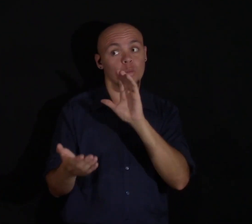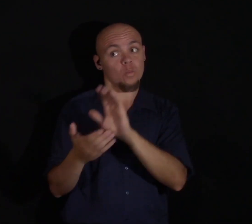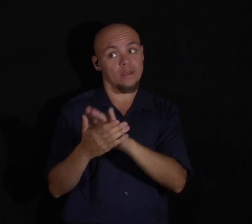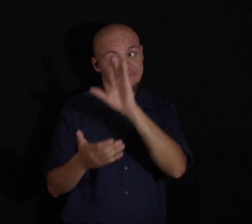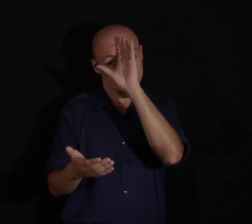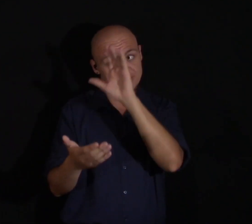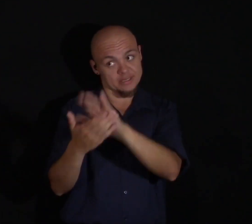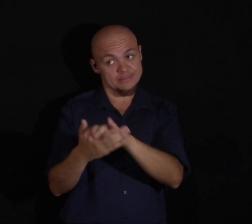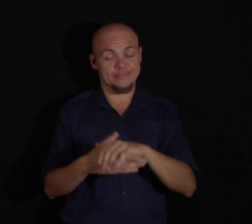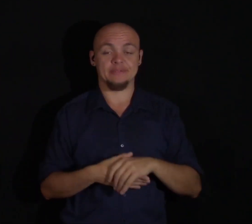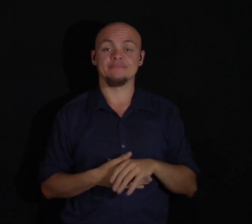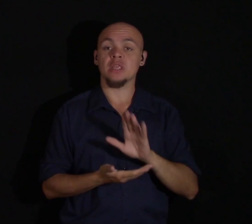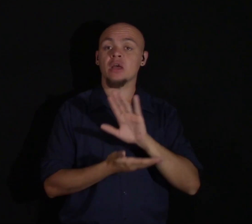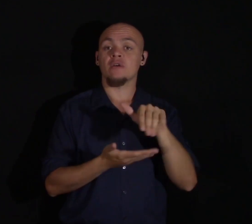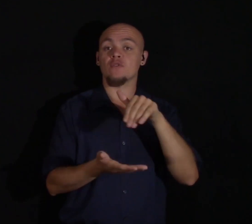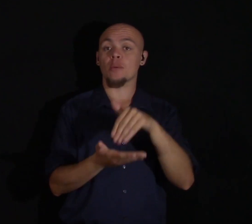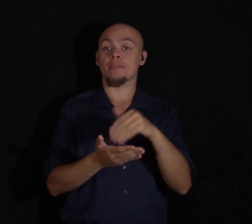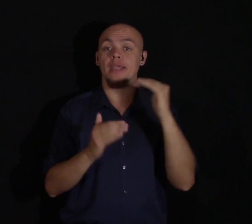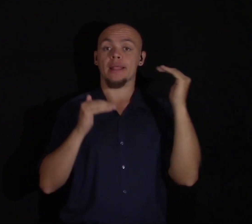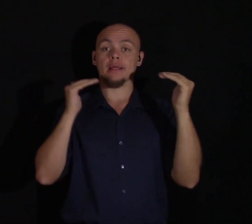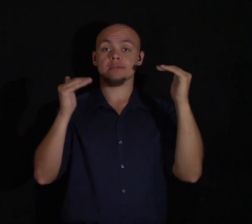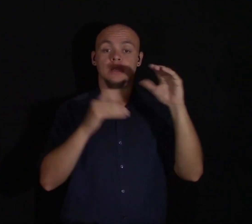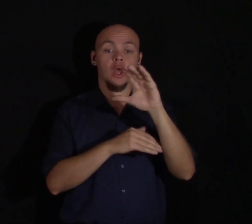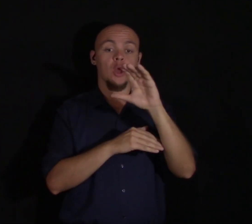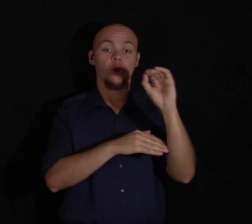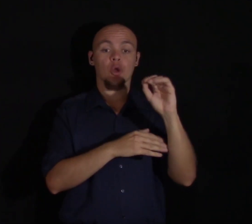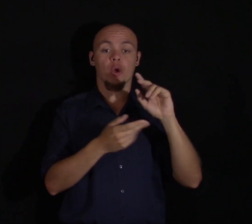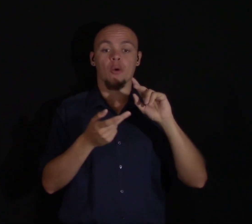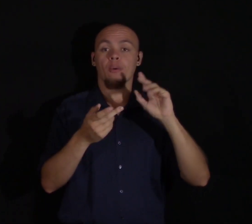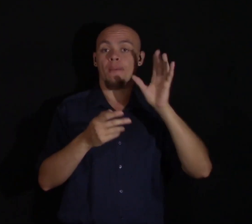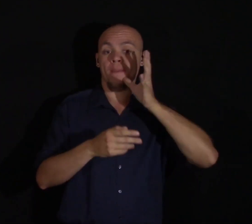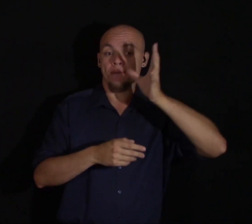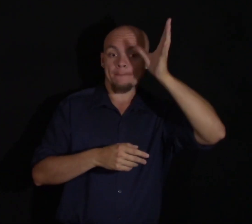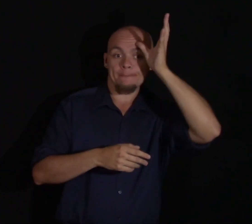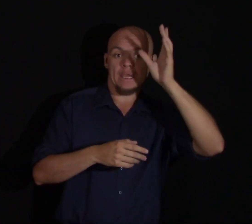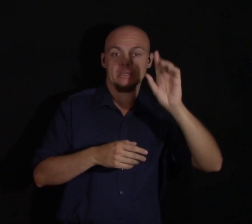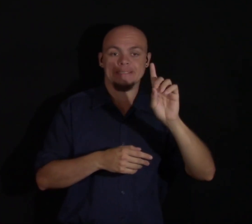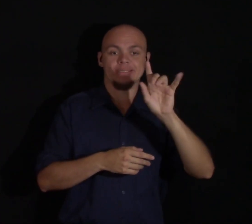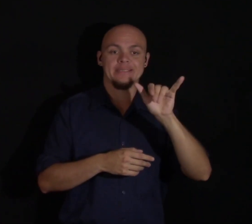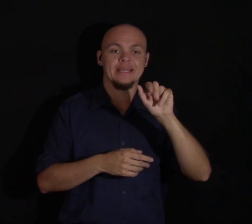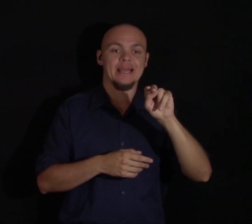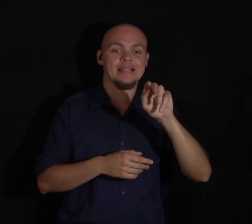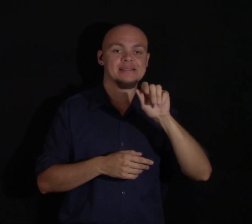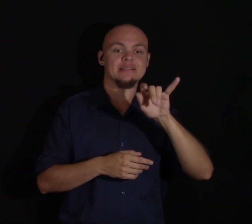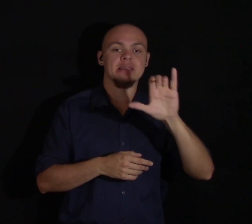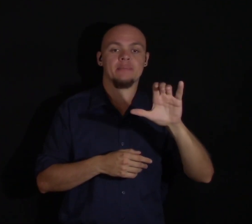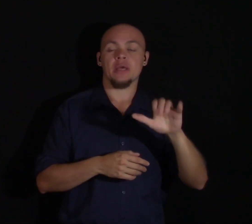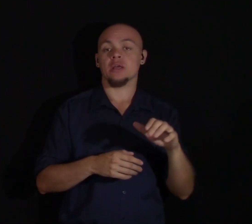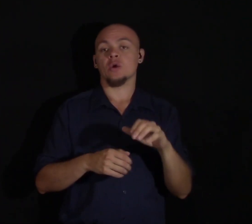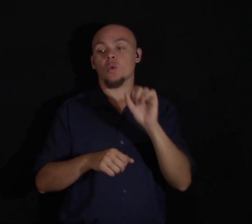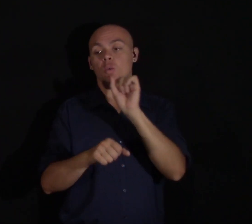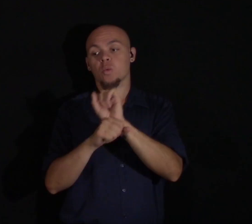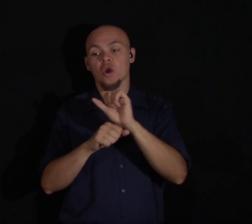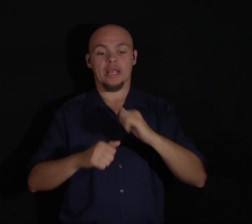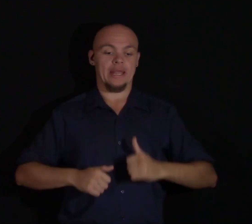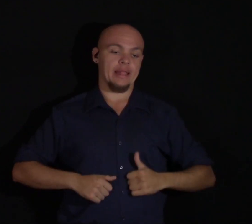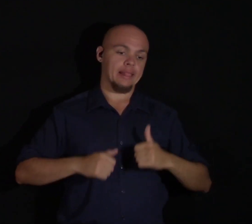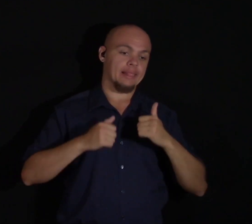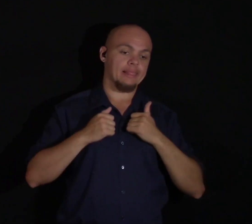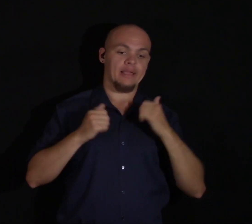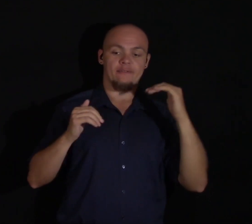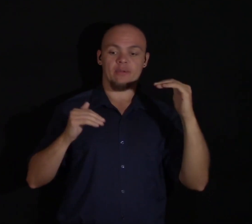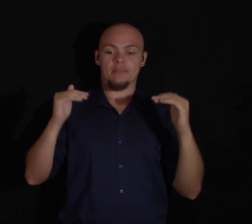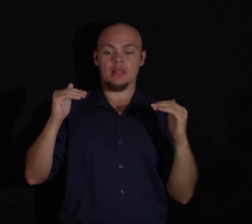For middle adults, we could talk about co-parenting dynamics, work-life balance, or adjusting to